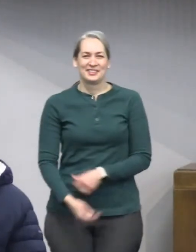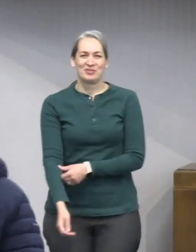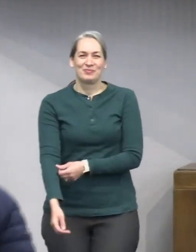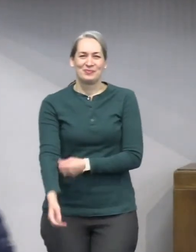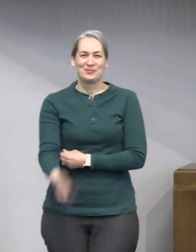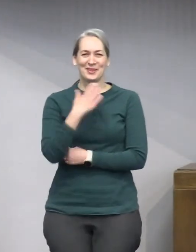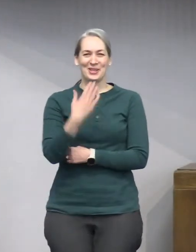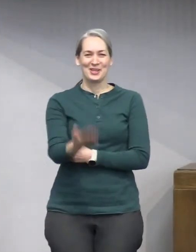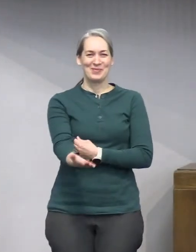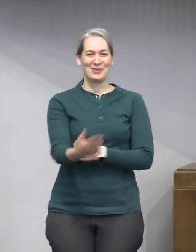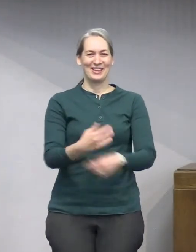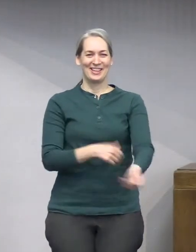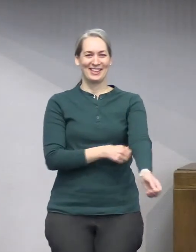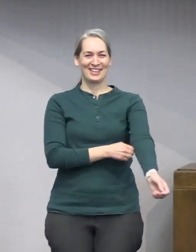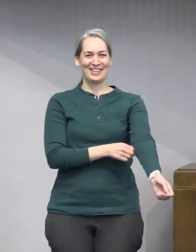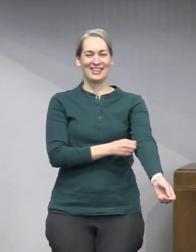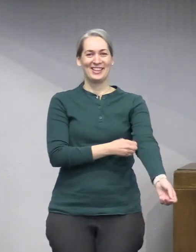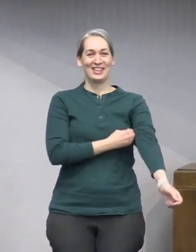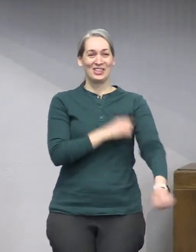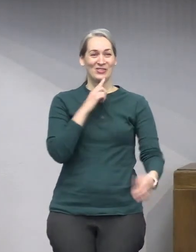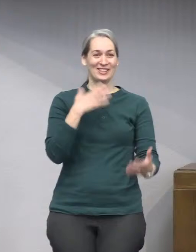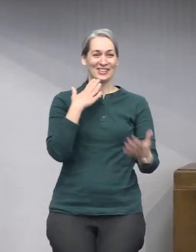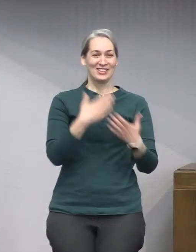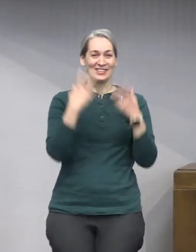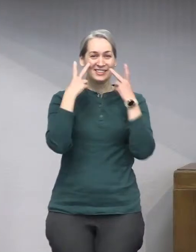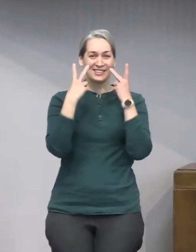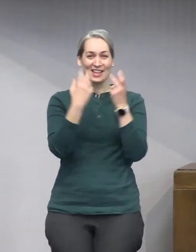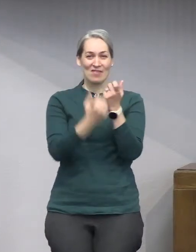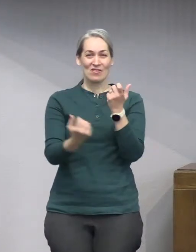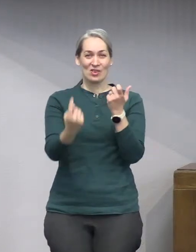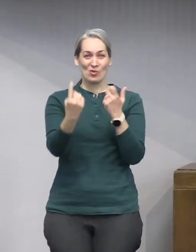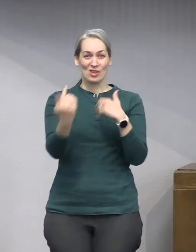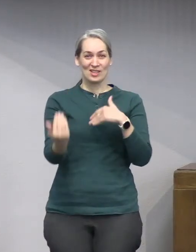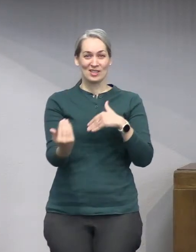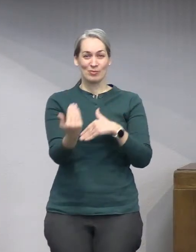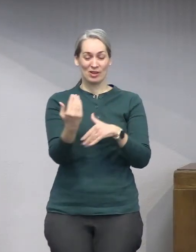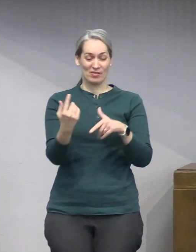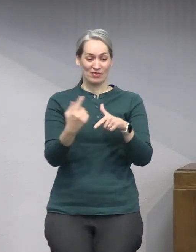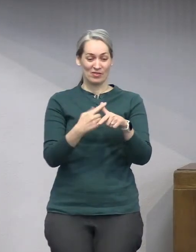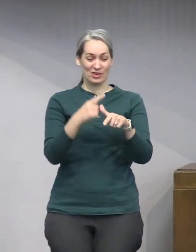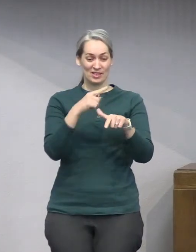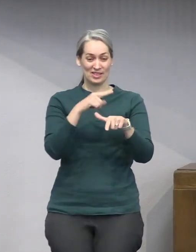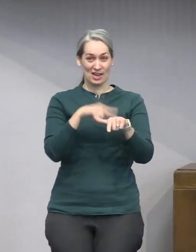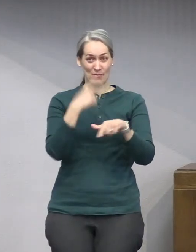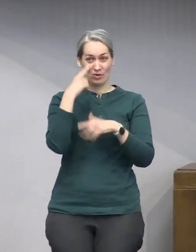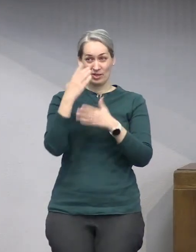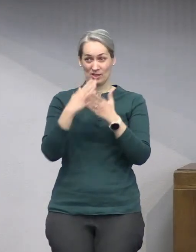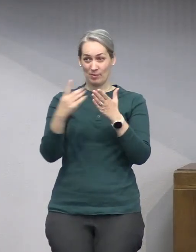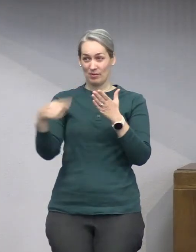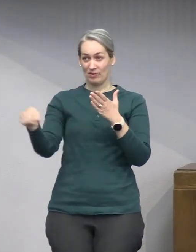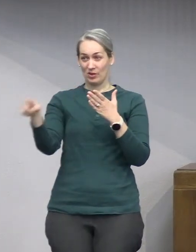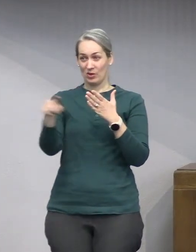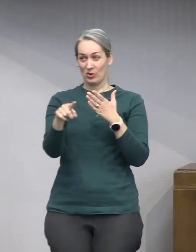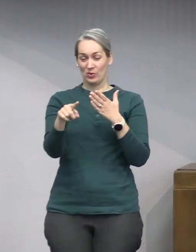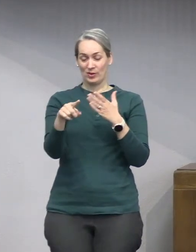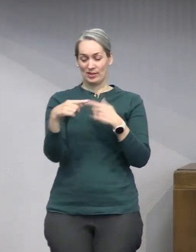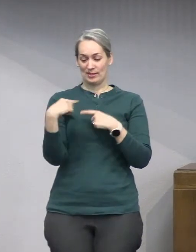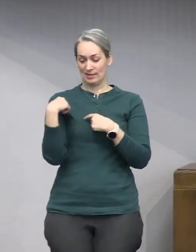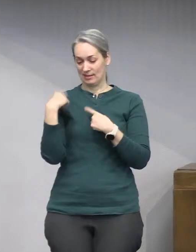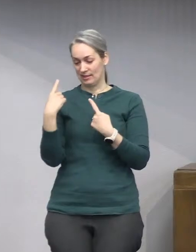Good morning. It's really good to see everyone this morning. For the first time for maybe some of you since my